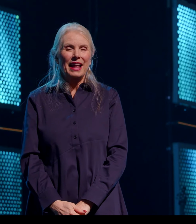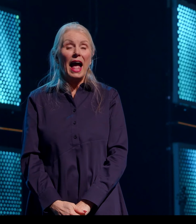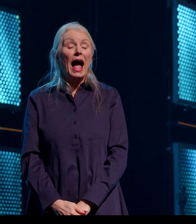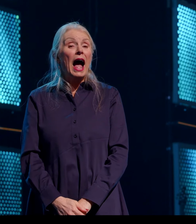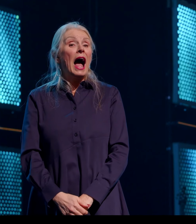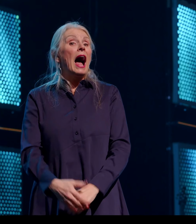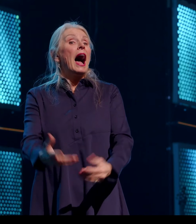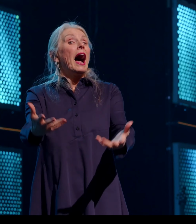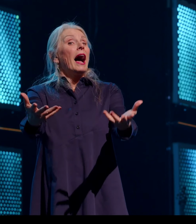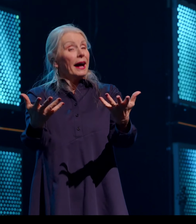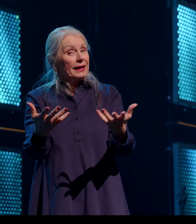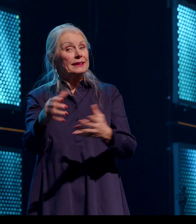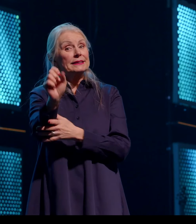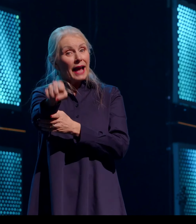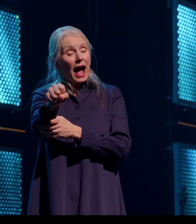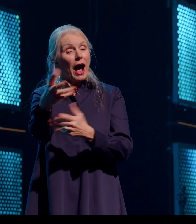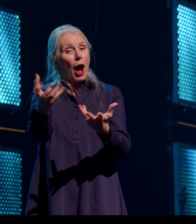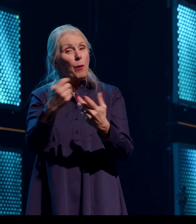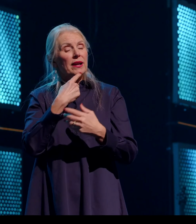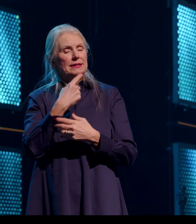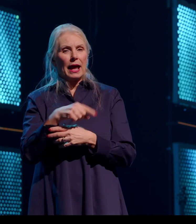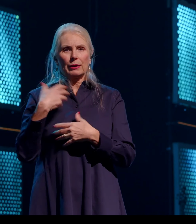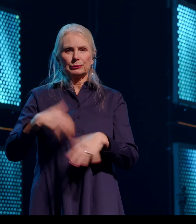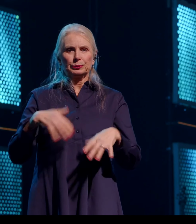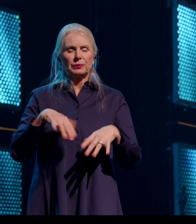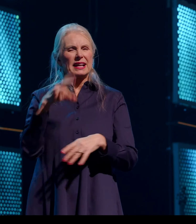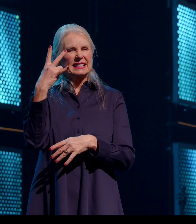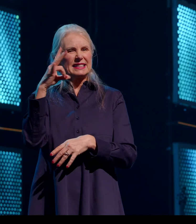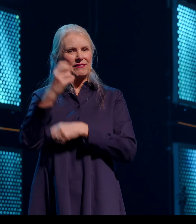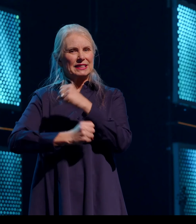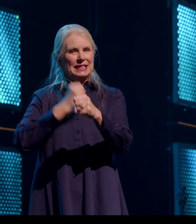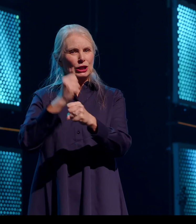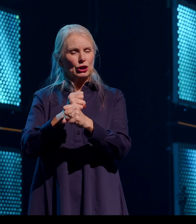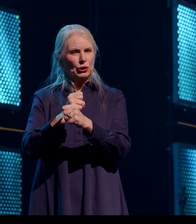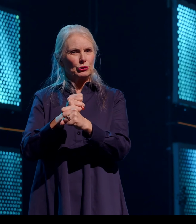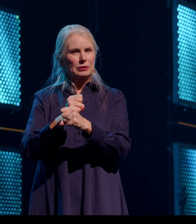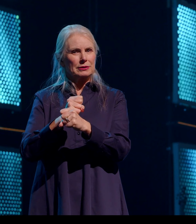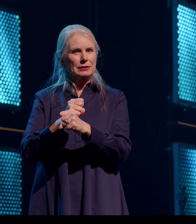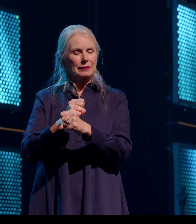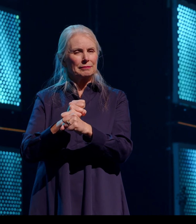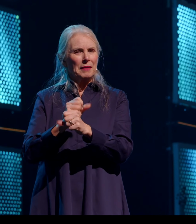Yeah, I just want to say it's been an incredible 17 years as a sports pastor in that role.